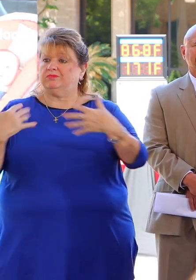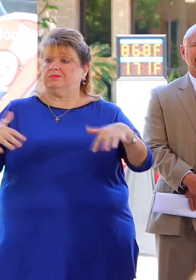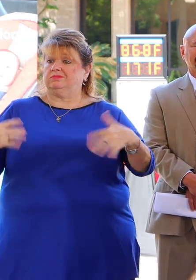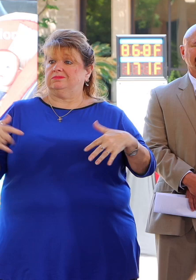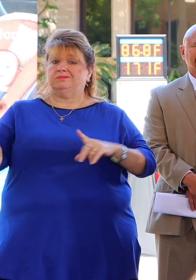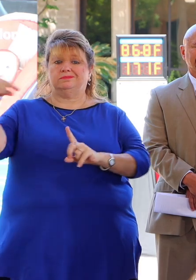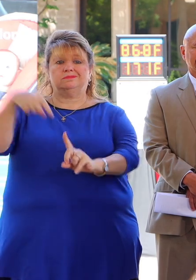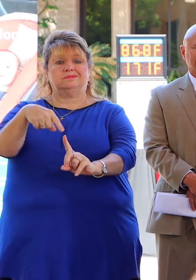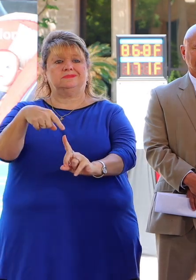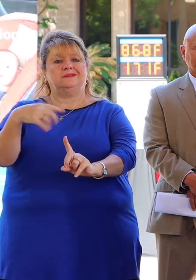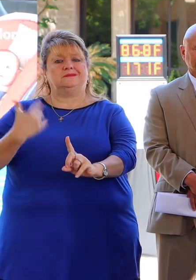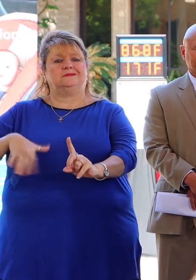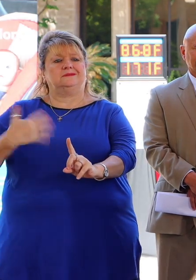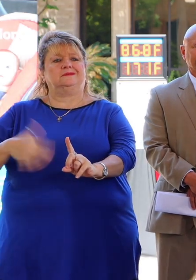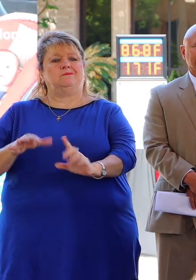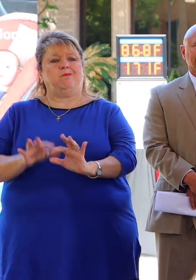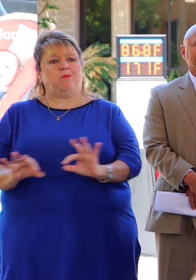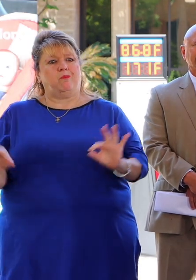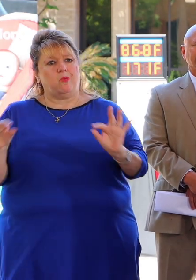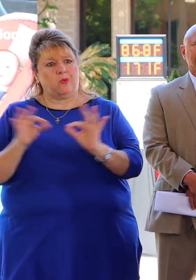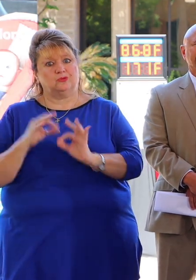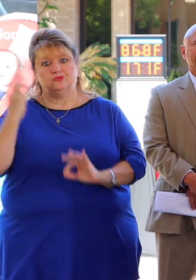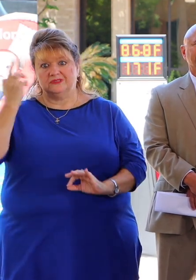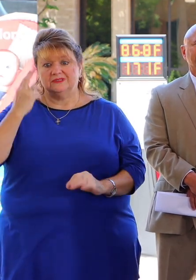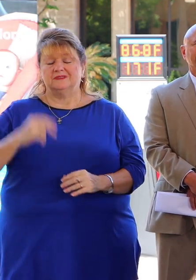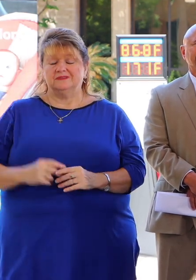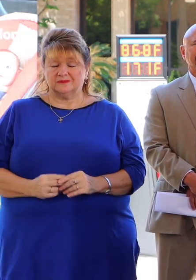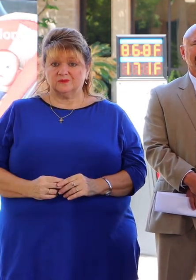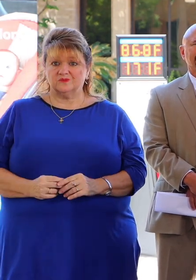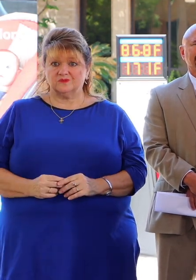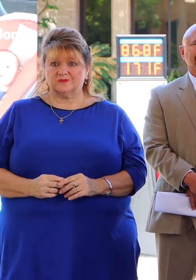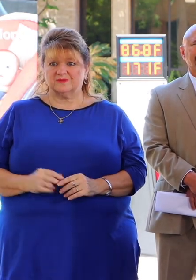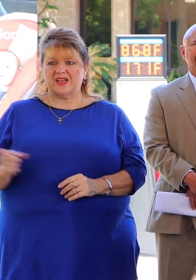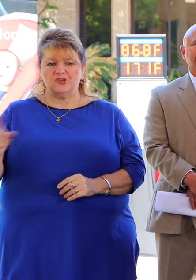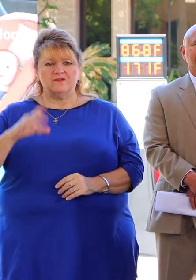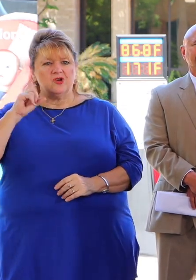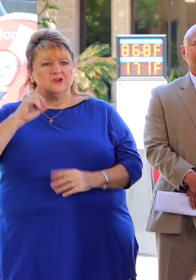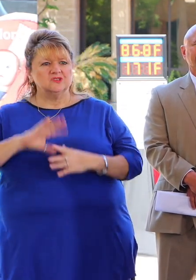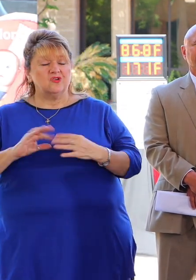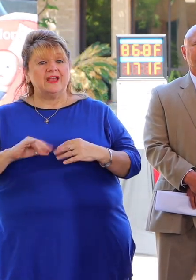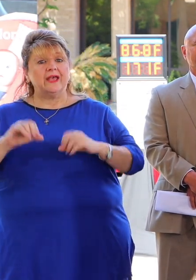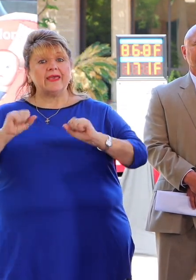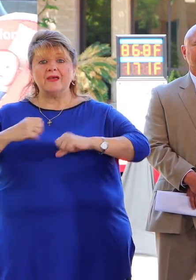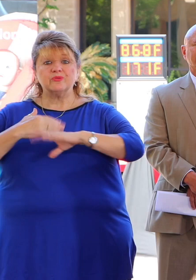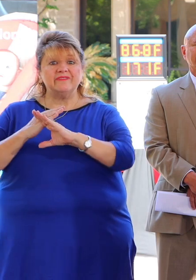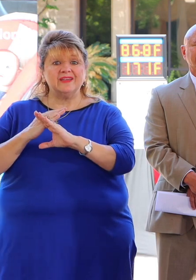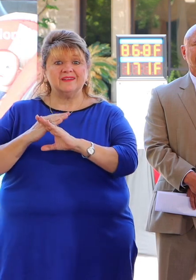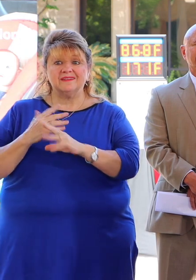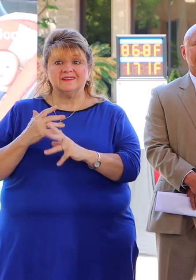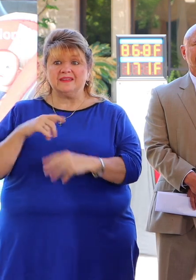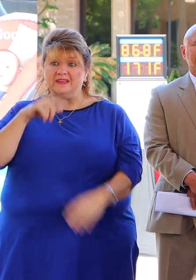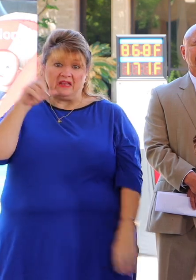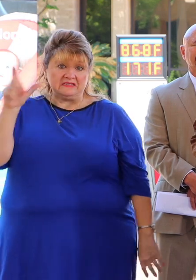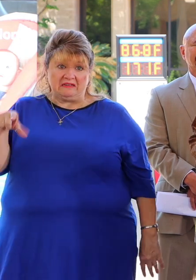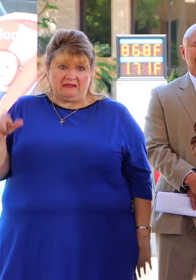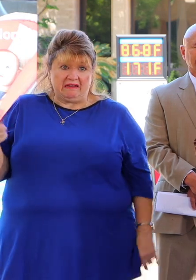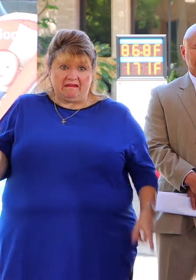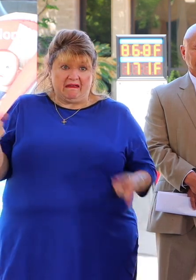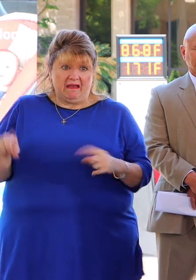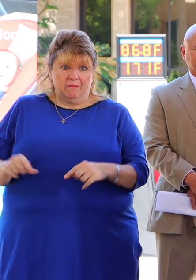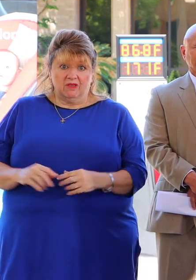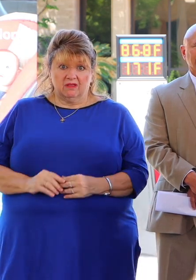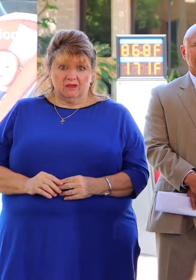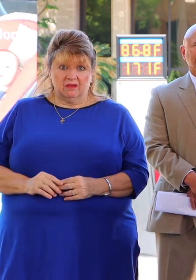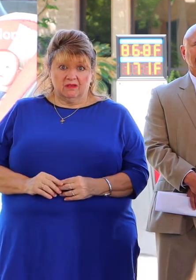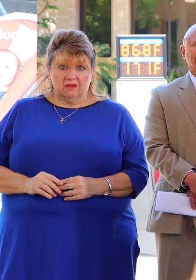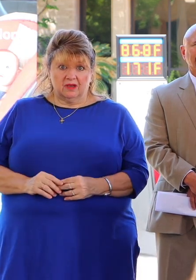an important cause. And again, as you've heard, this is a preventable situation that we're talking about, and it's